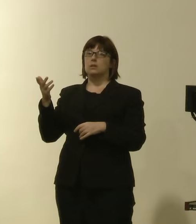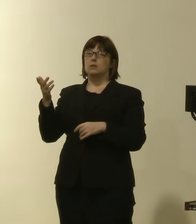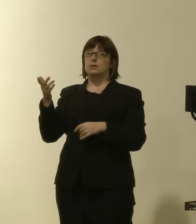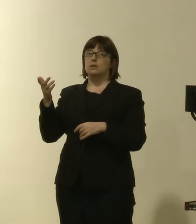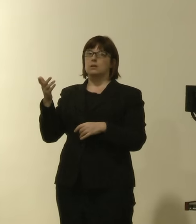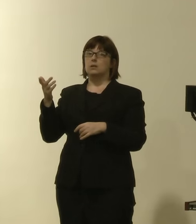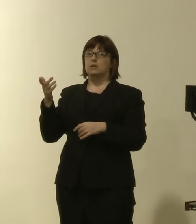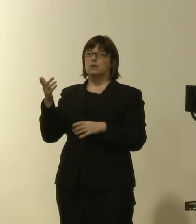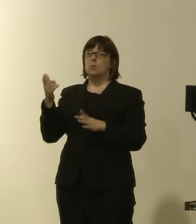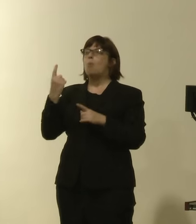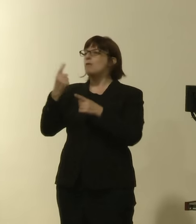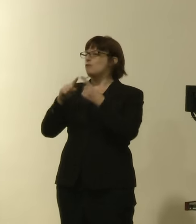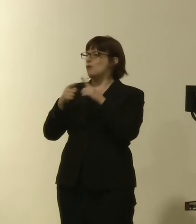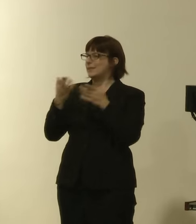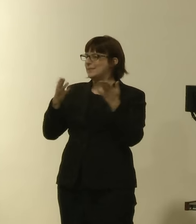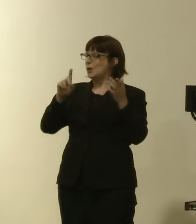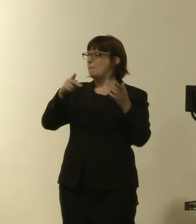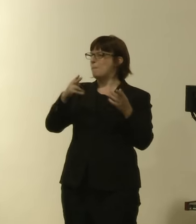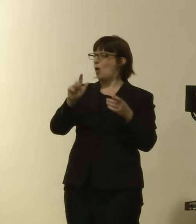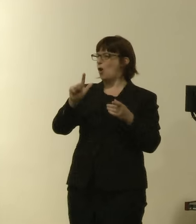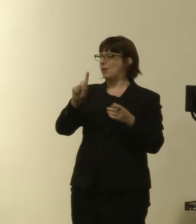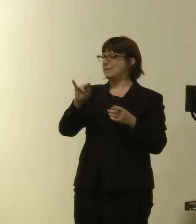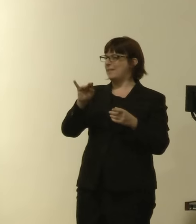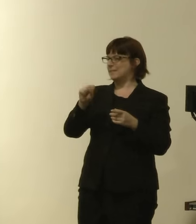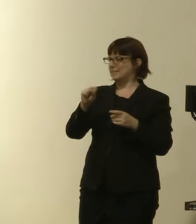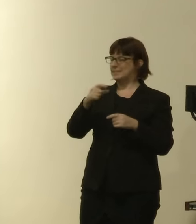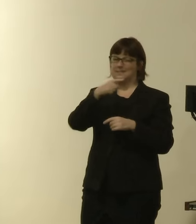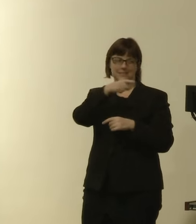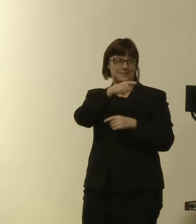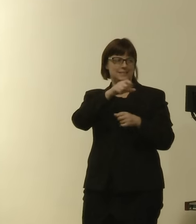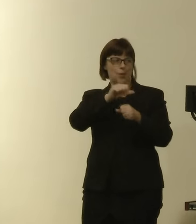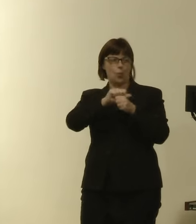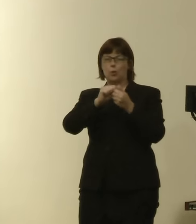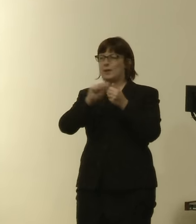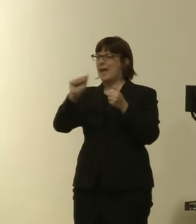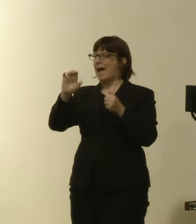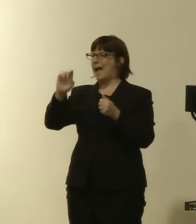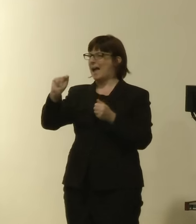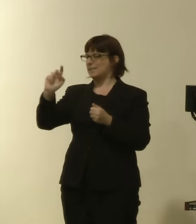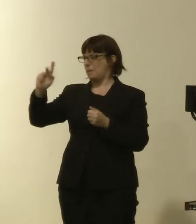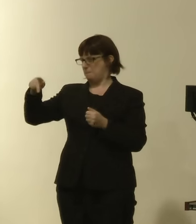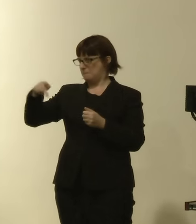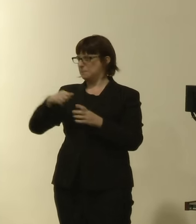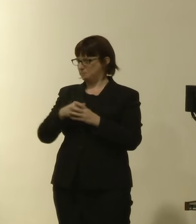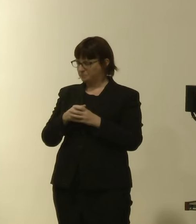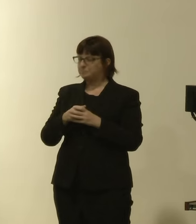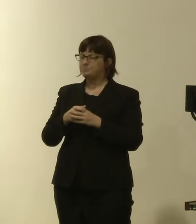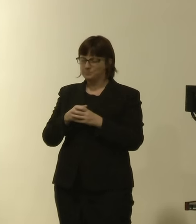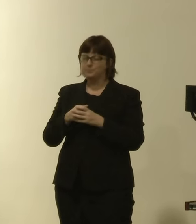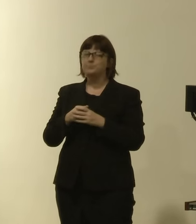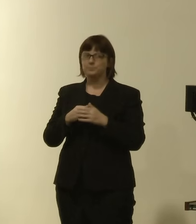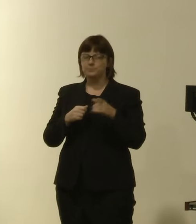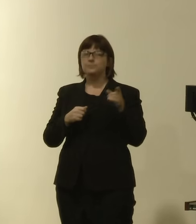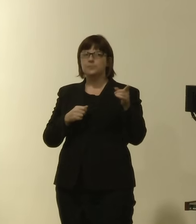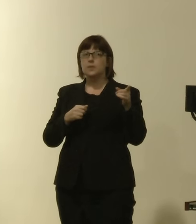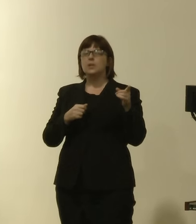one of my friends who's here, Paul Davis, who has worked with ACT UP, you know, one of the reasons that we